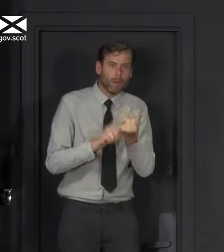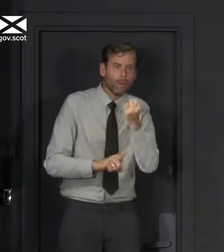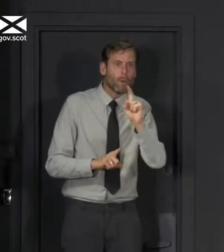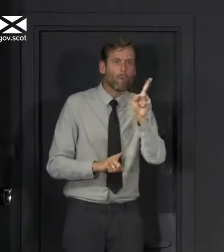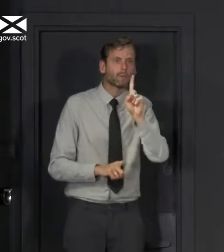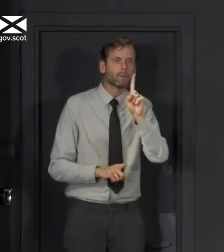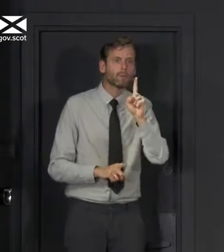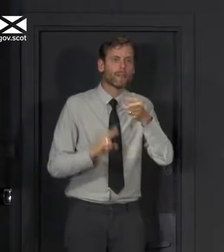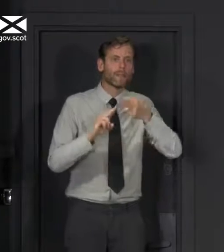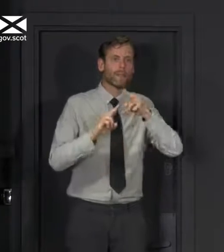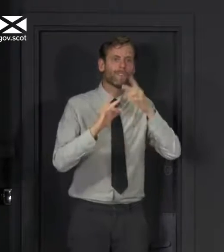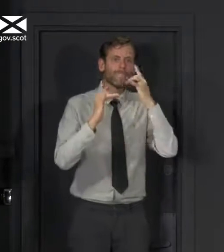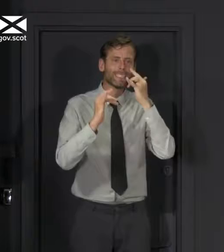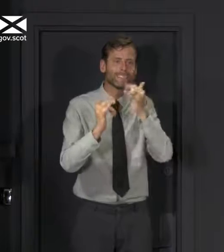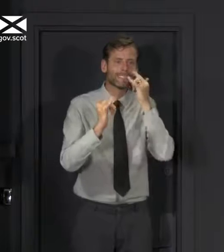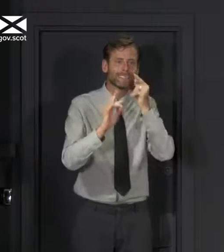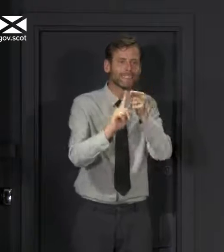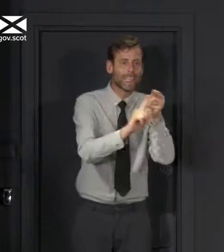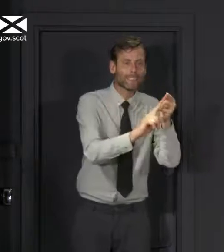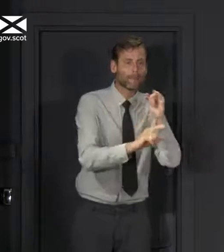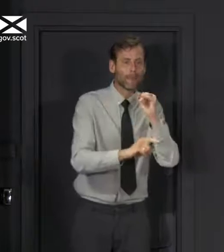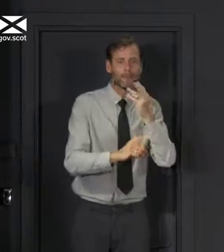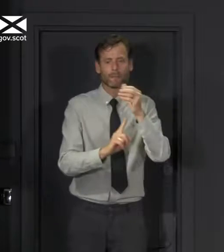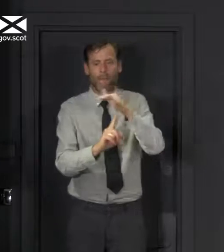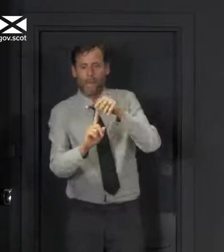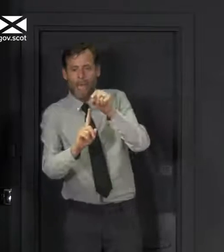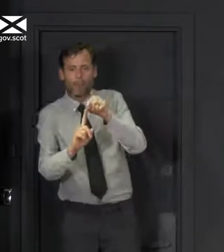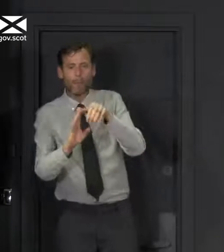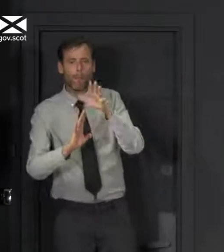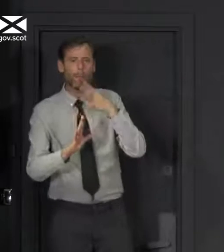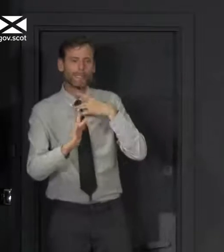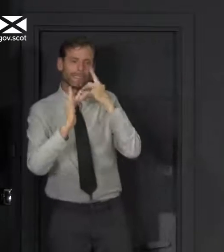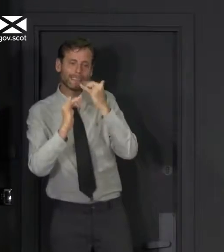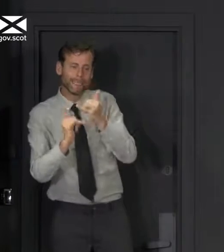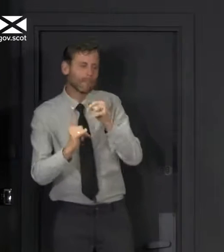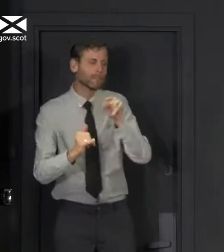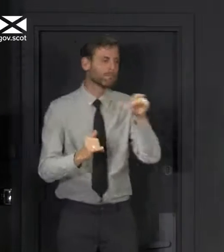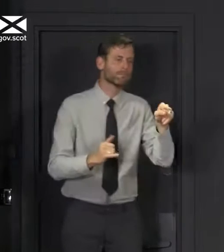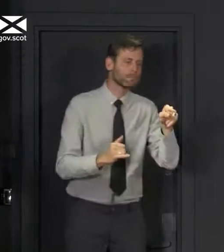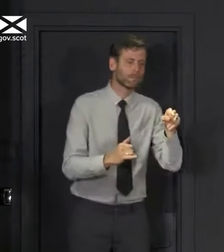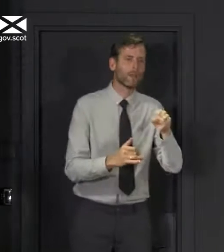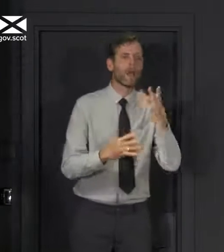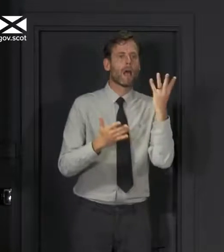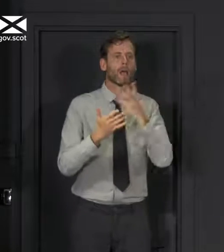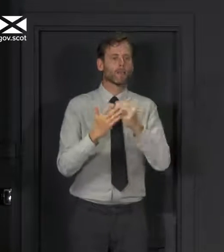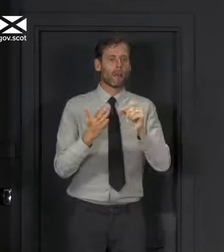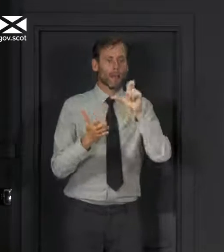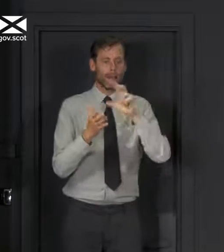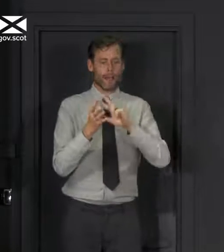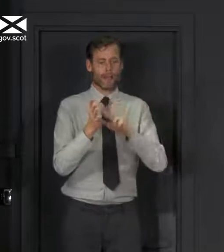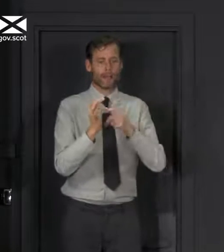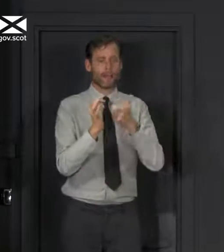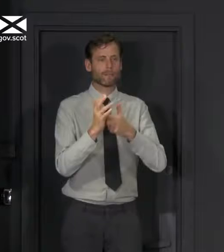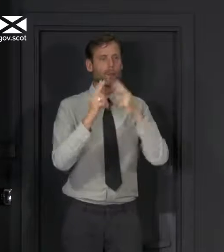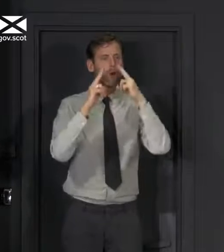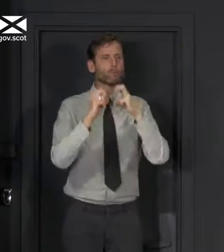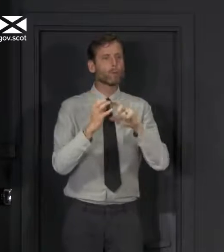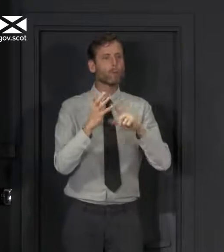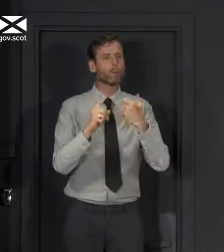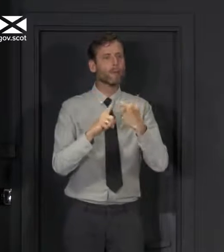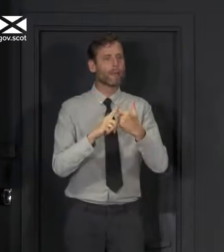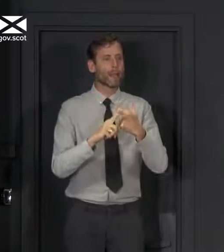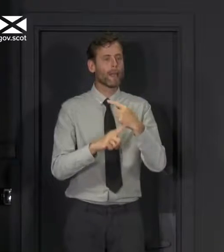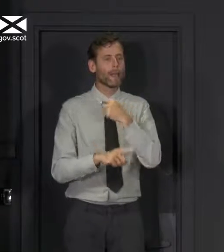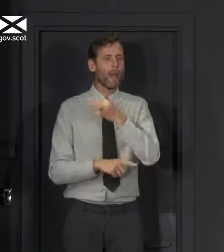certain areas of healthcare in particular. For example, Cancer Research UK has asked about the creation